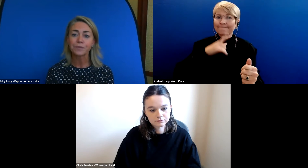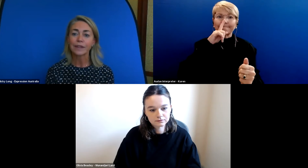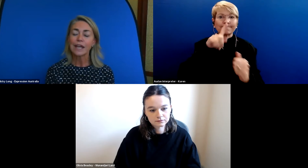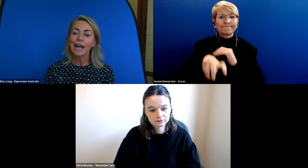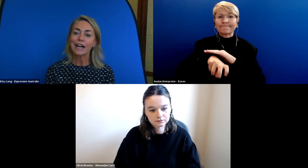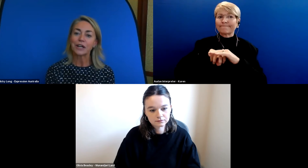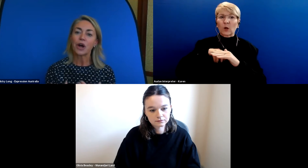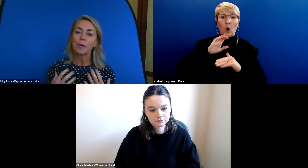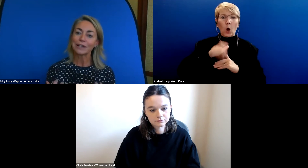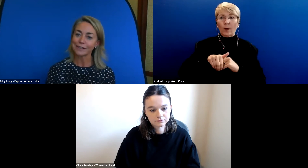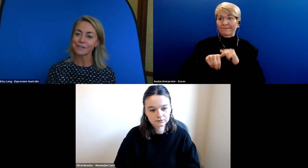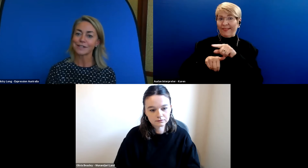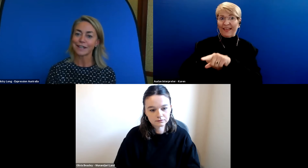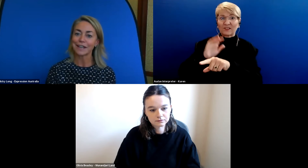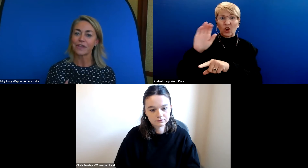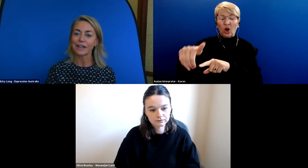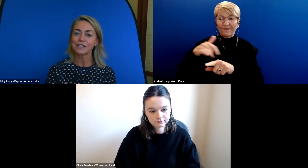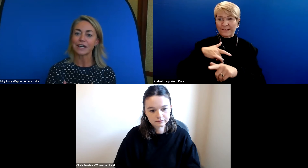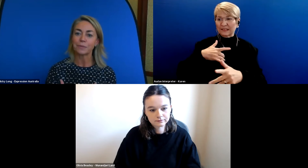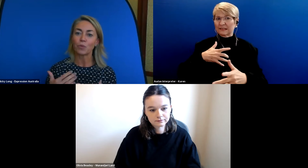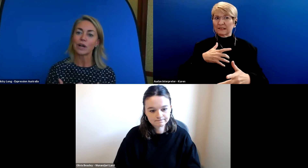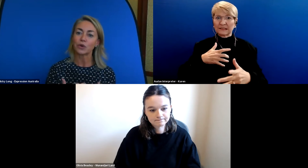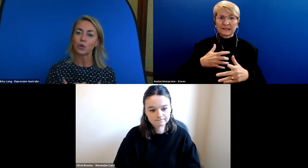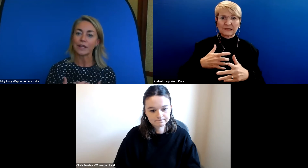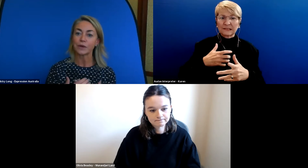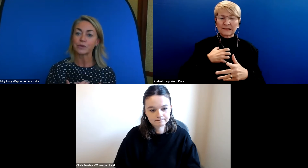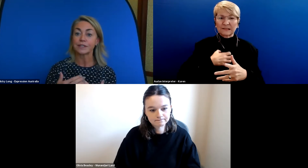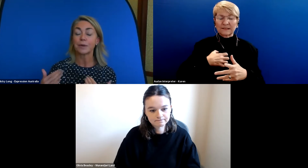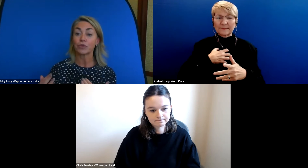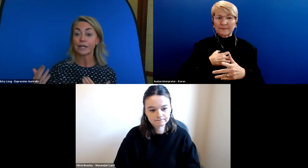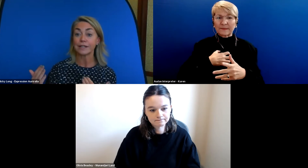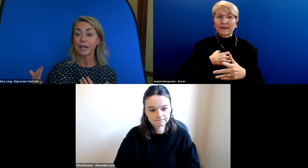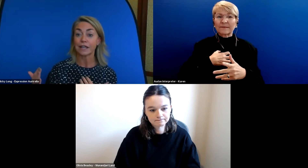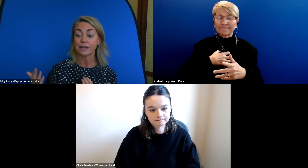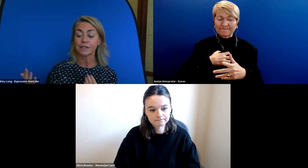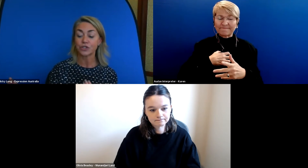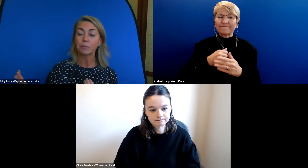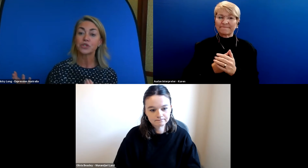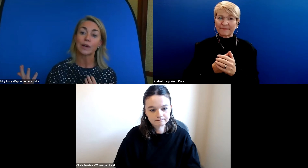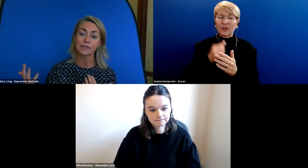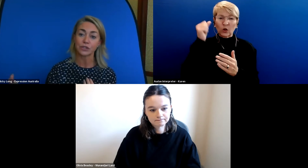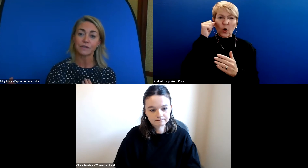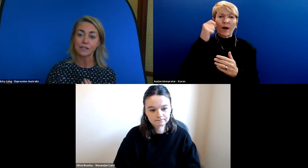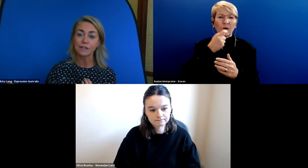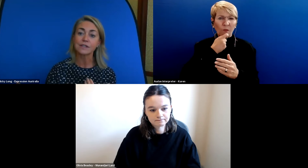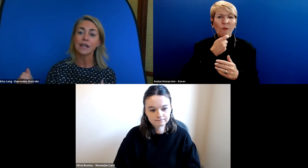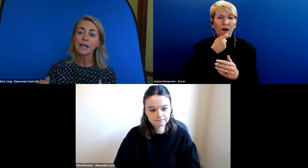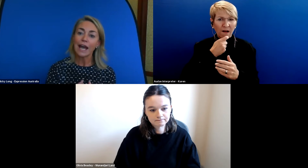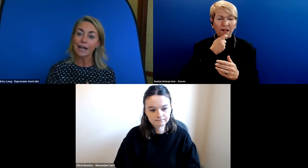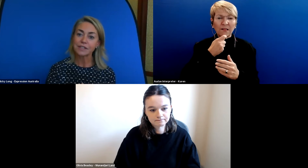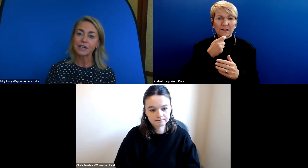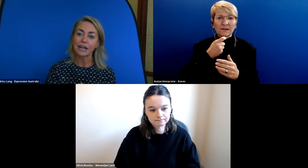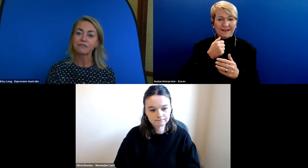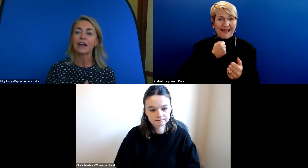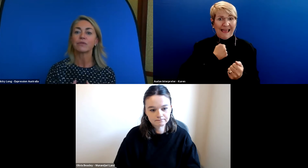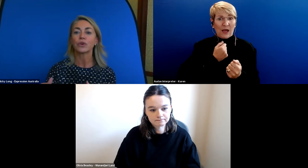down. I'm pleased to say that while there was a temporary stop to our services,